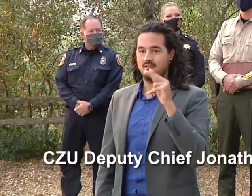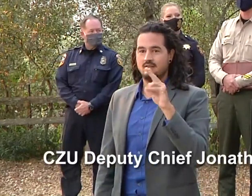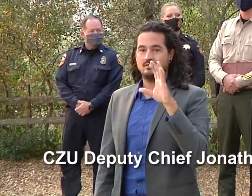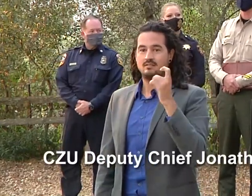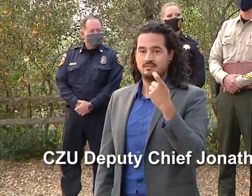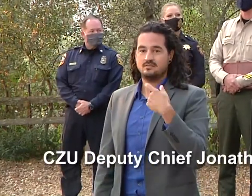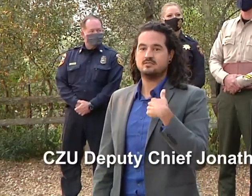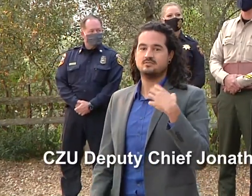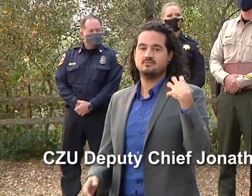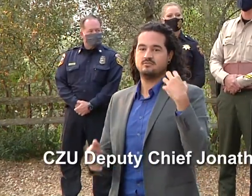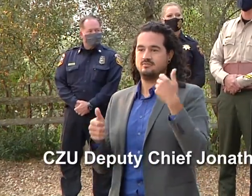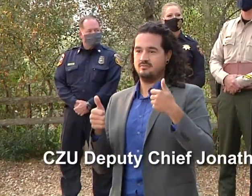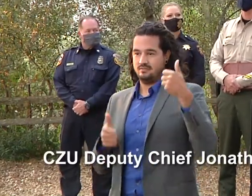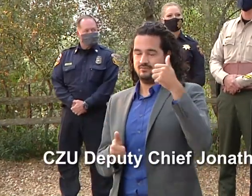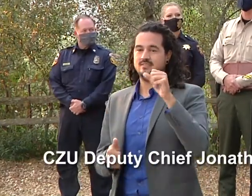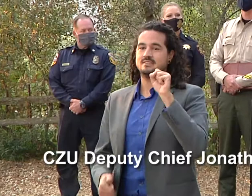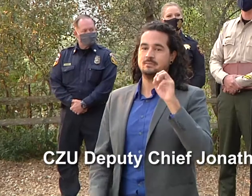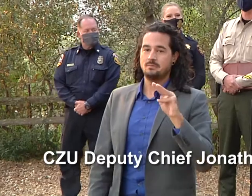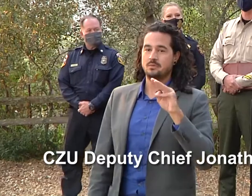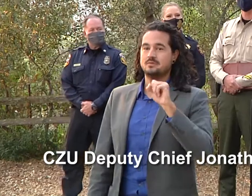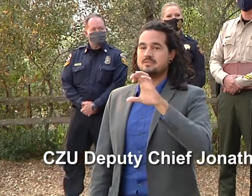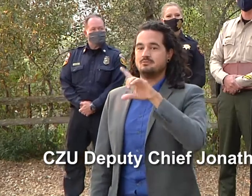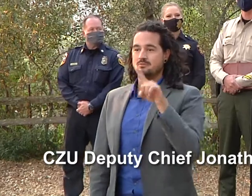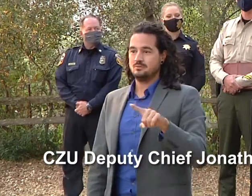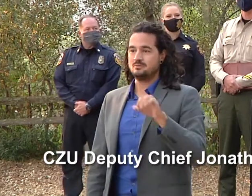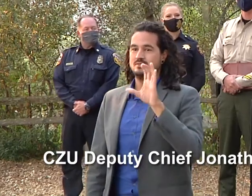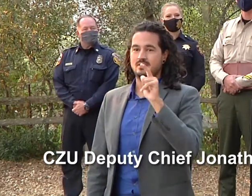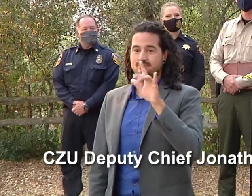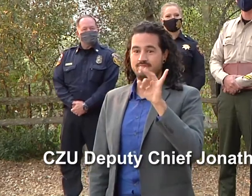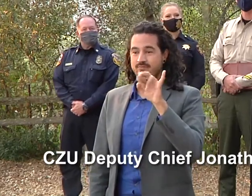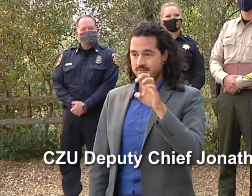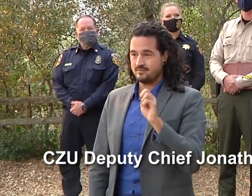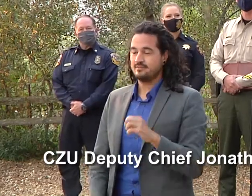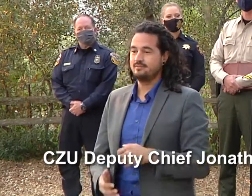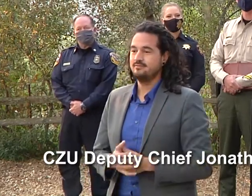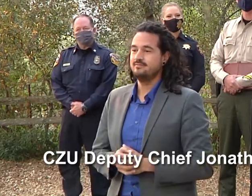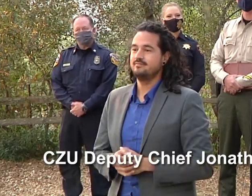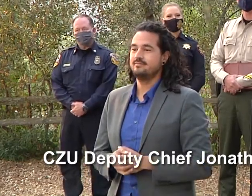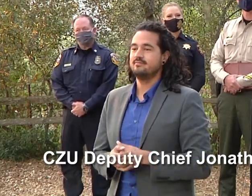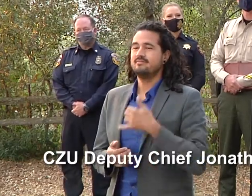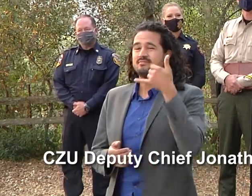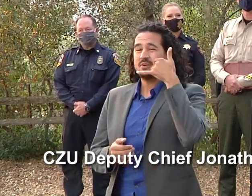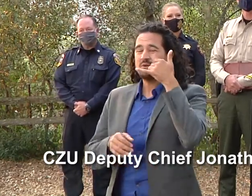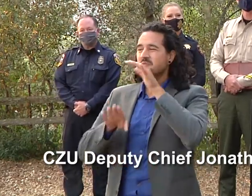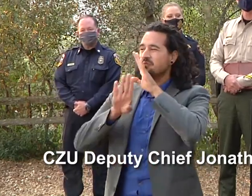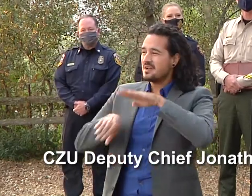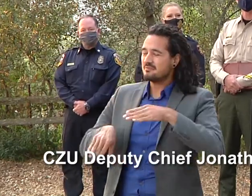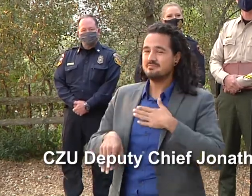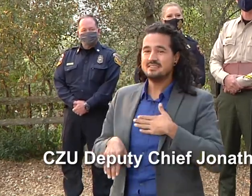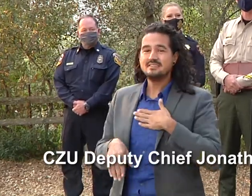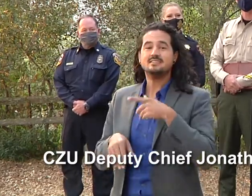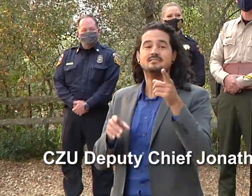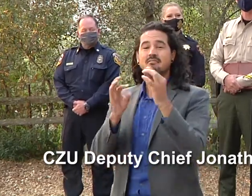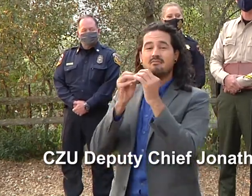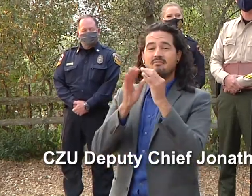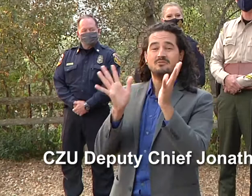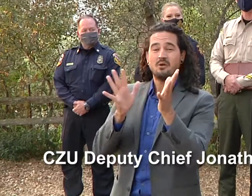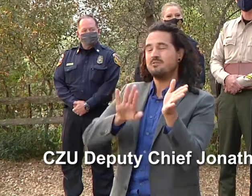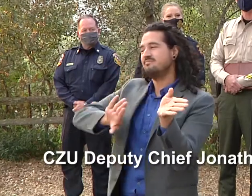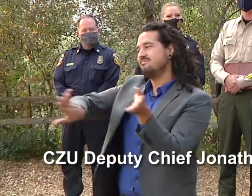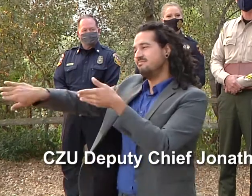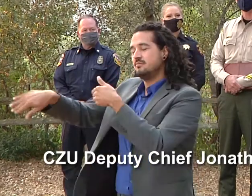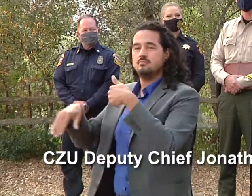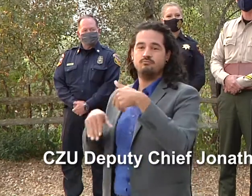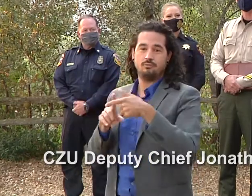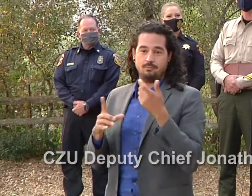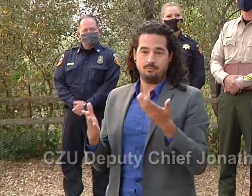santa cruz unit and the line officer here on the incident as always if you could just mute your cell phones and take any conversations away from the press conference area as well as